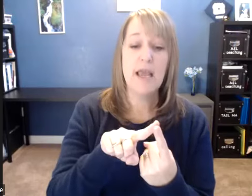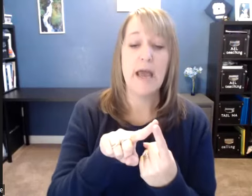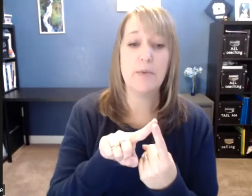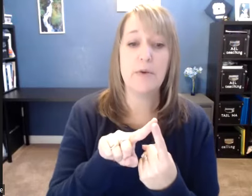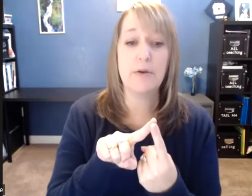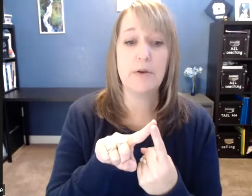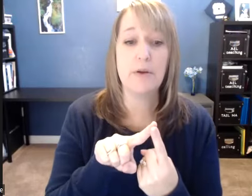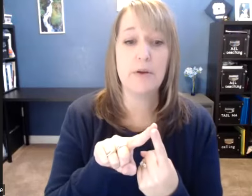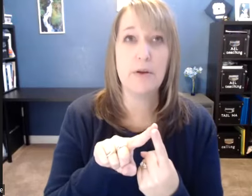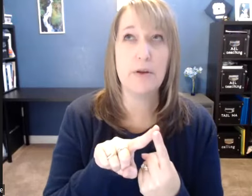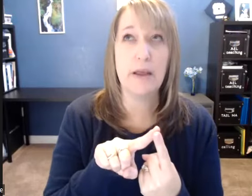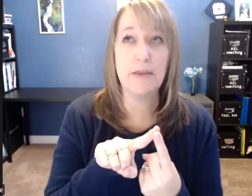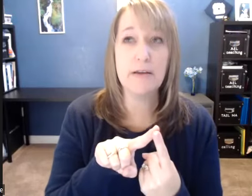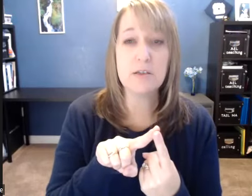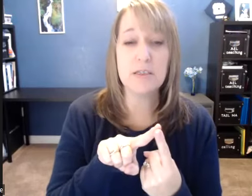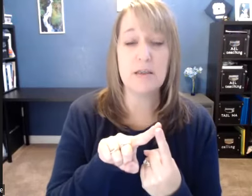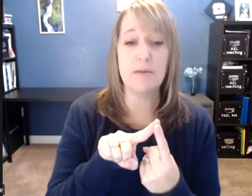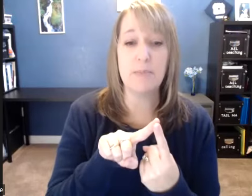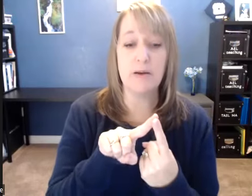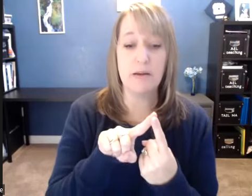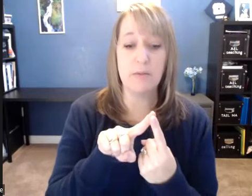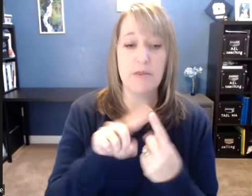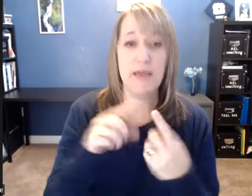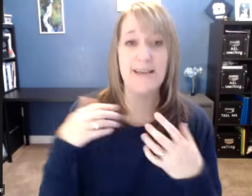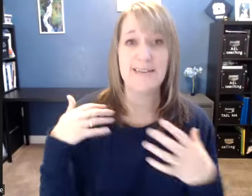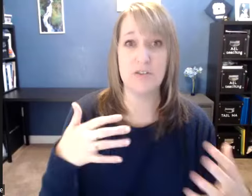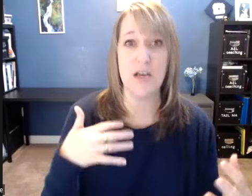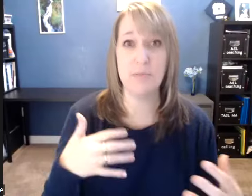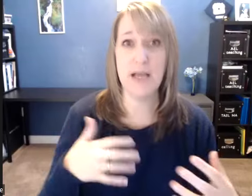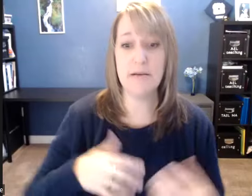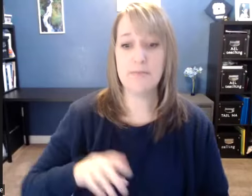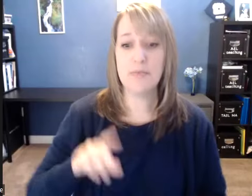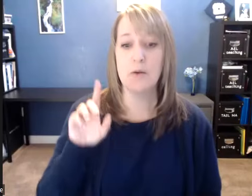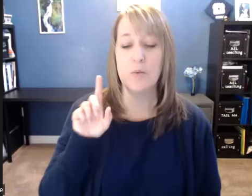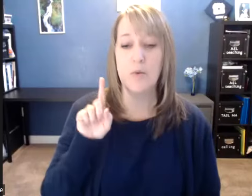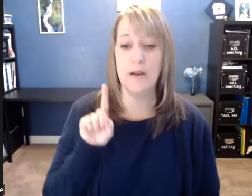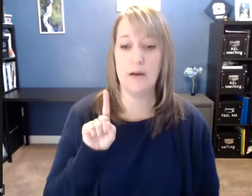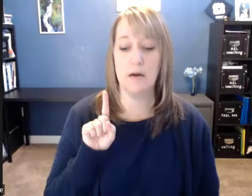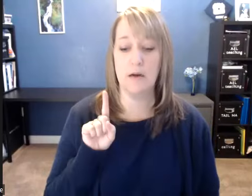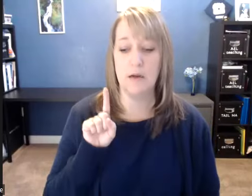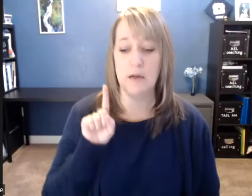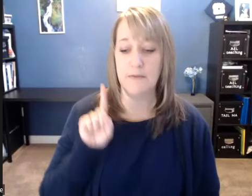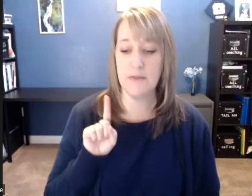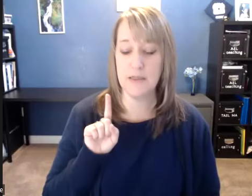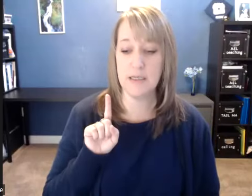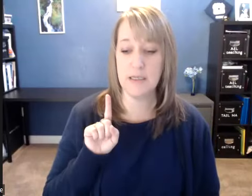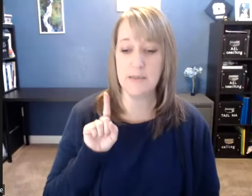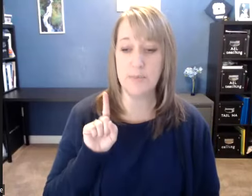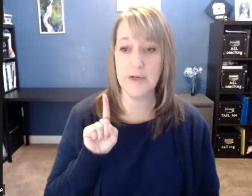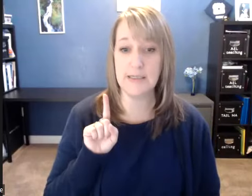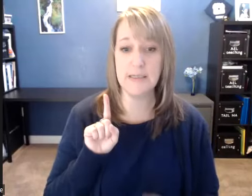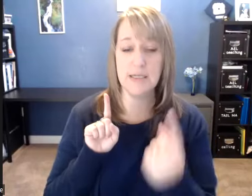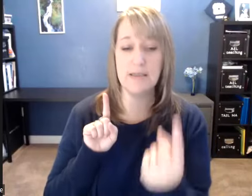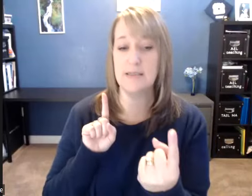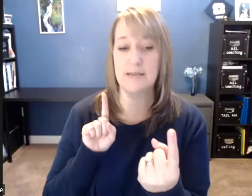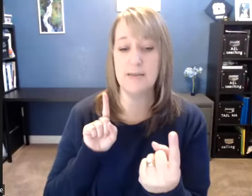And I think it's good to think about it with the ASL timeline, where if this is the present and this is at some